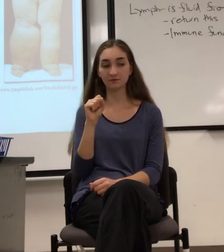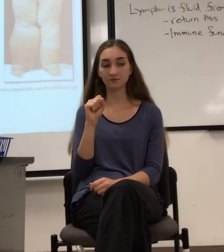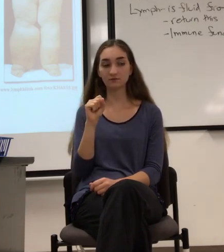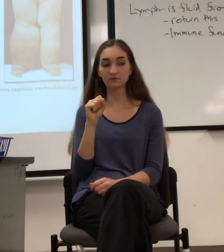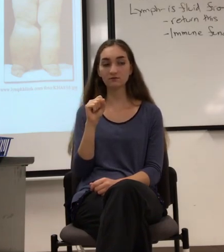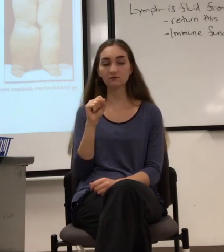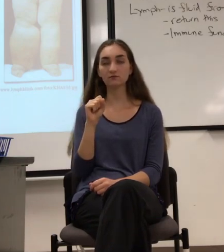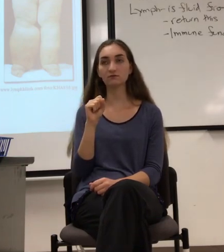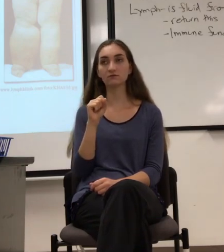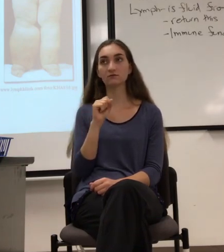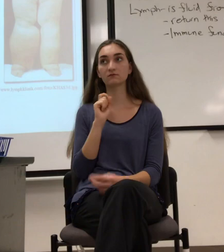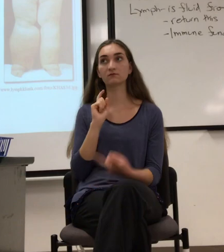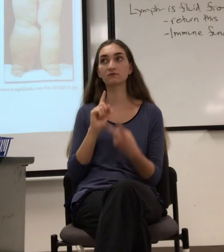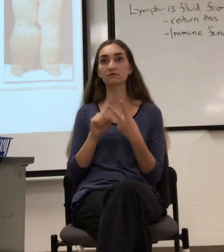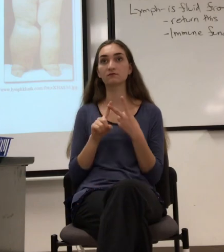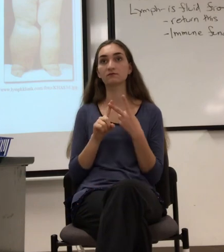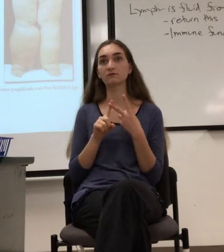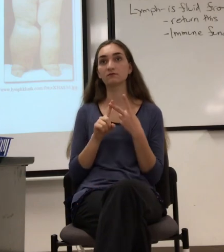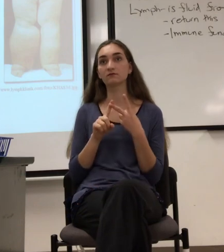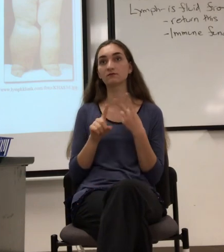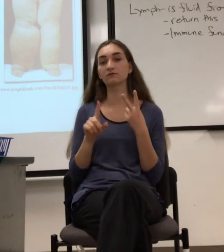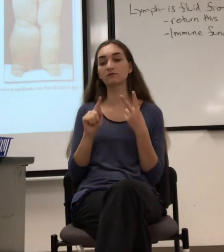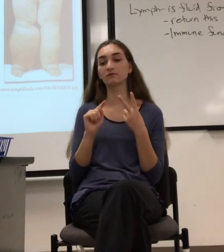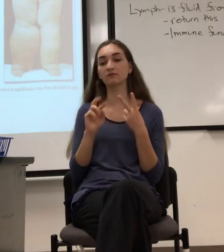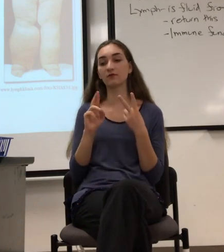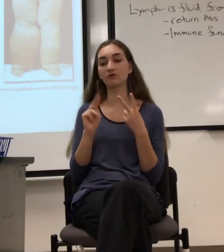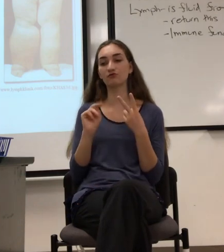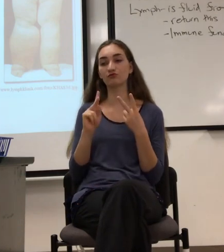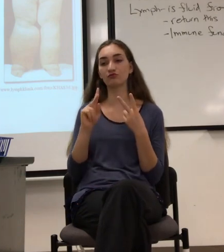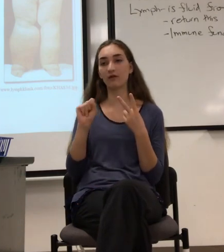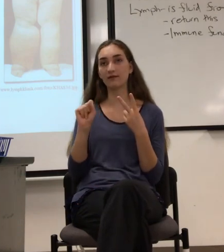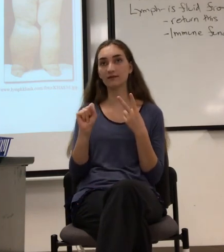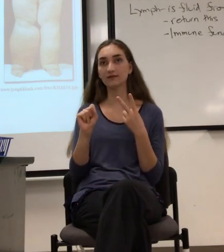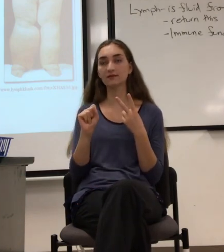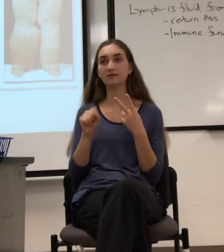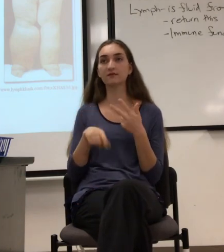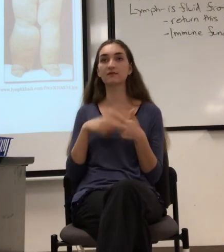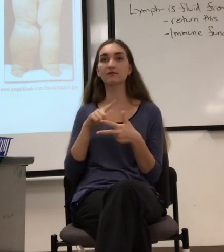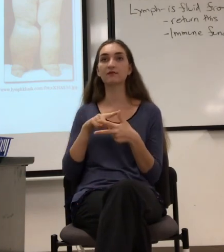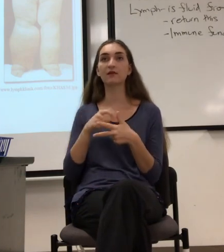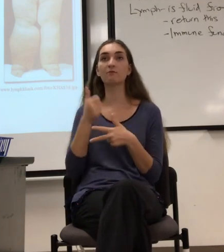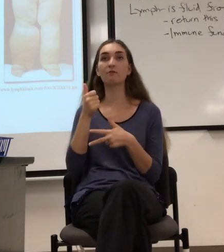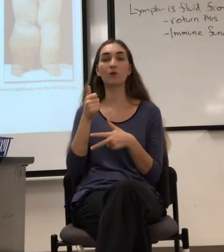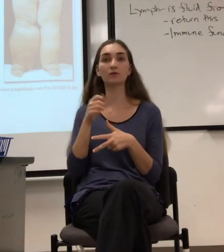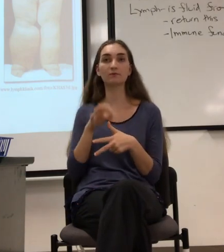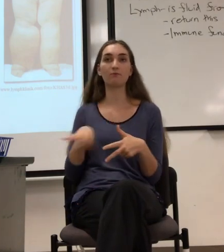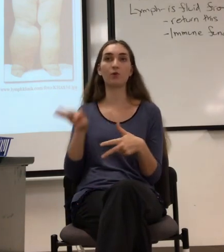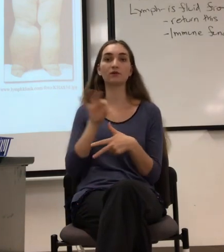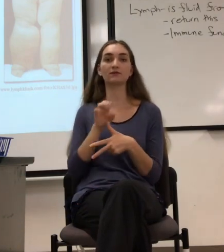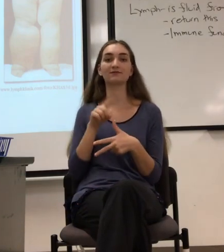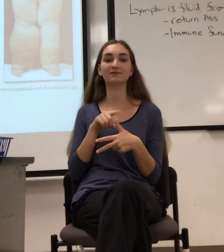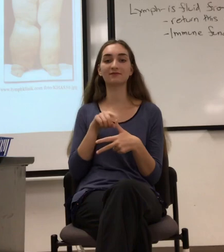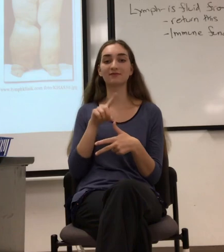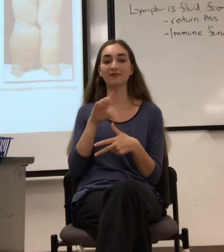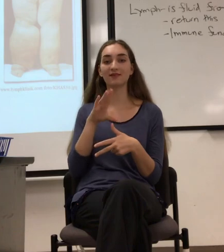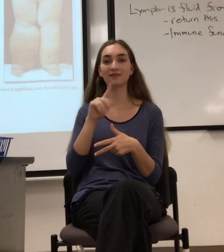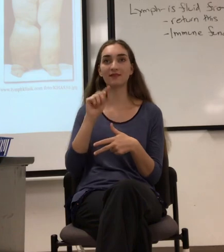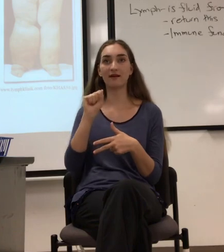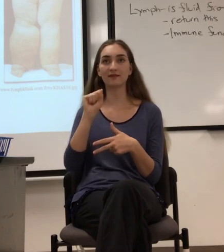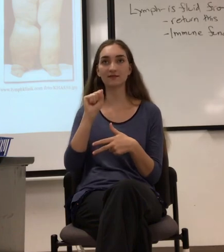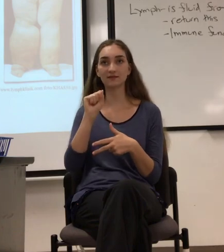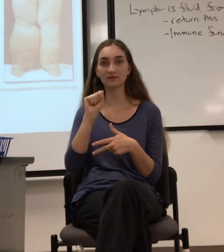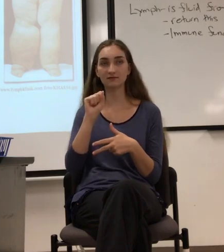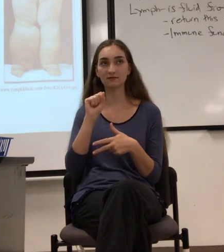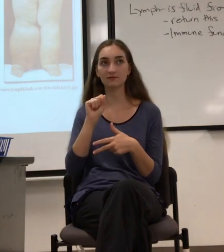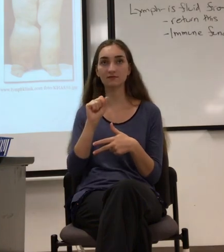There's lymphatic trunks, but the biggest one are ducts. I'll put a star next to that